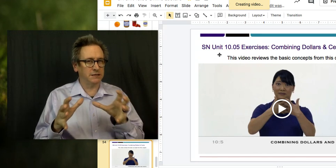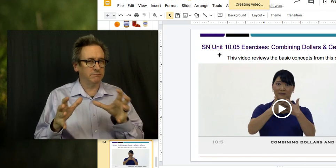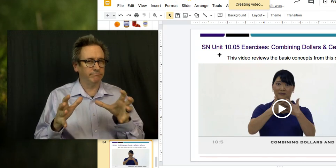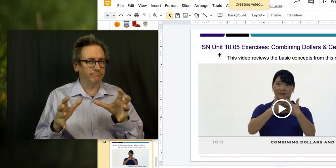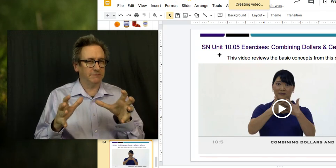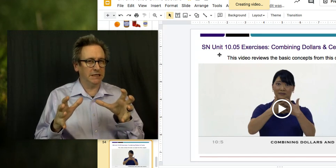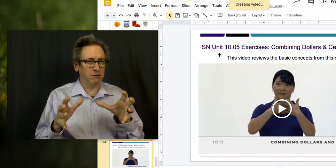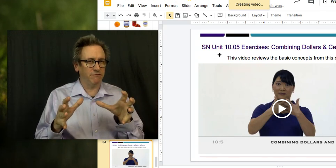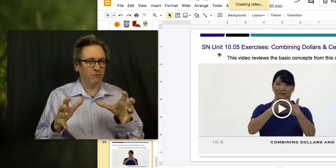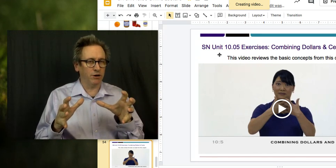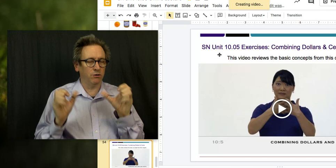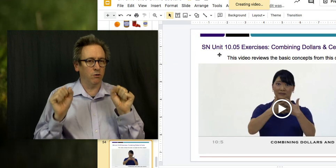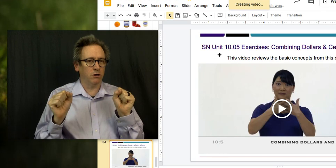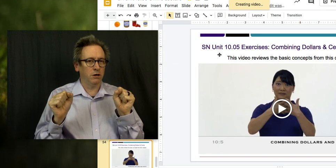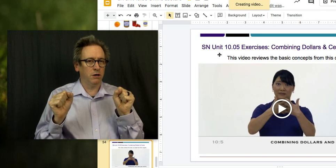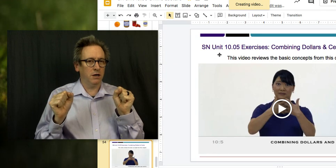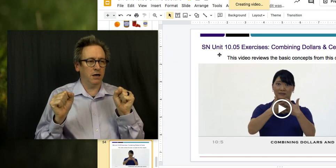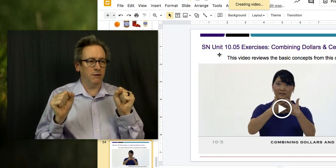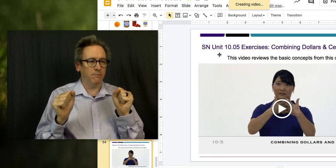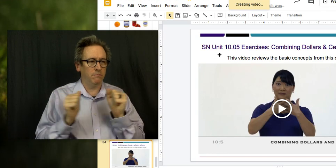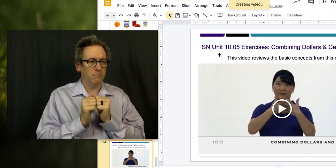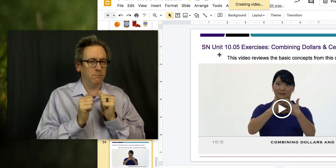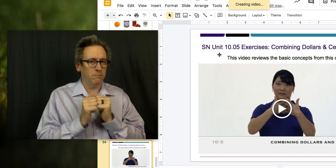isn't clear enough for you, or